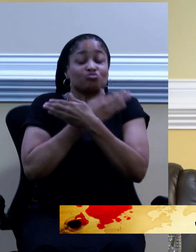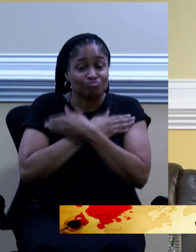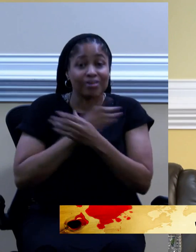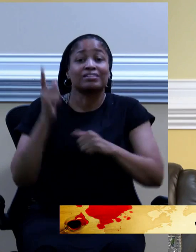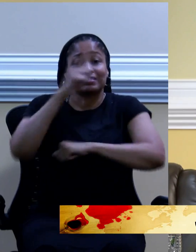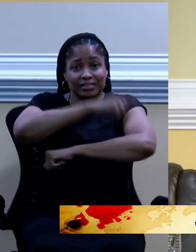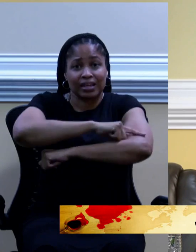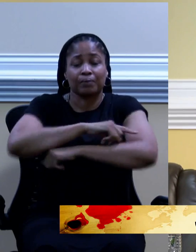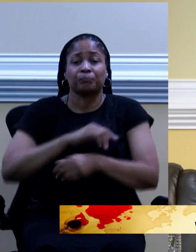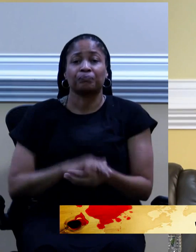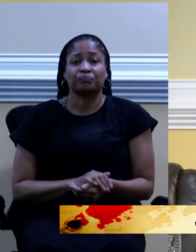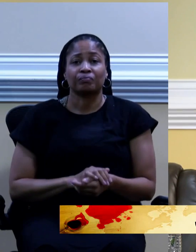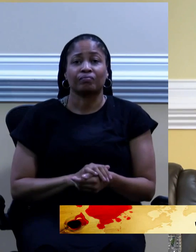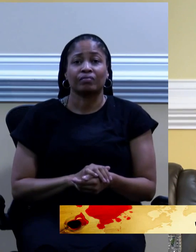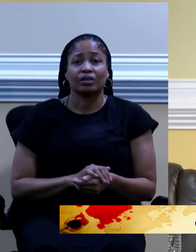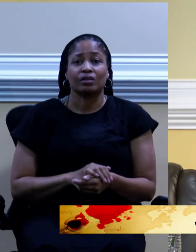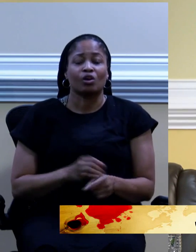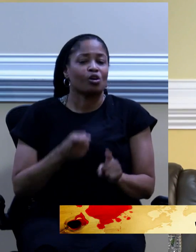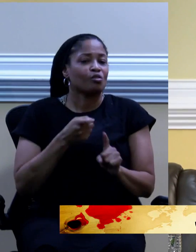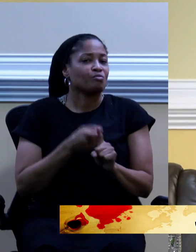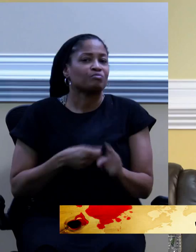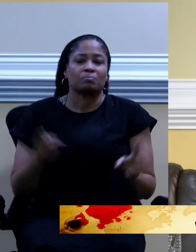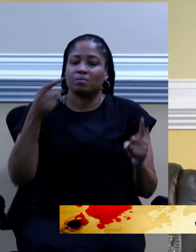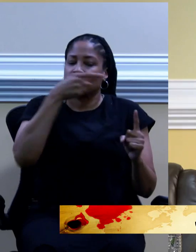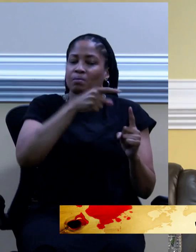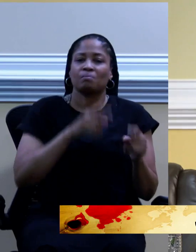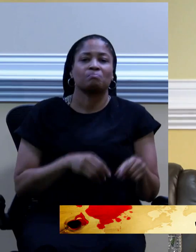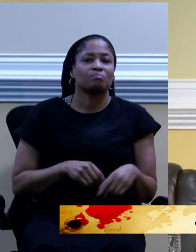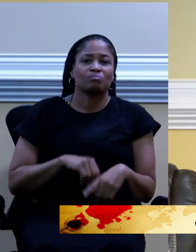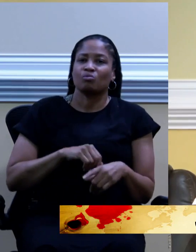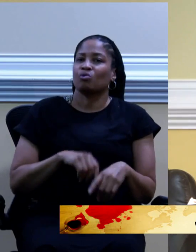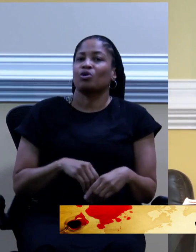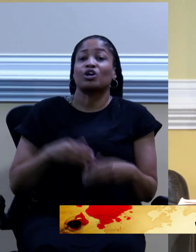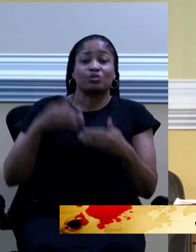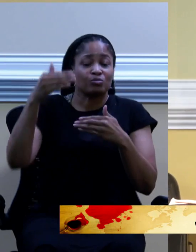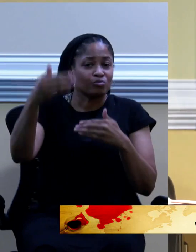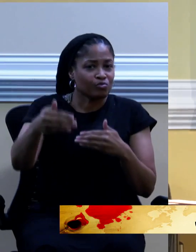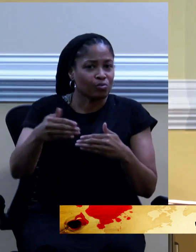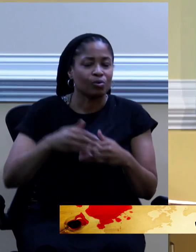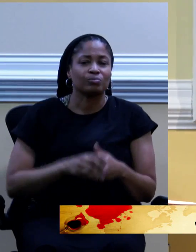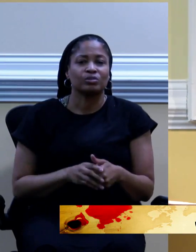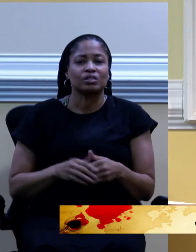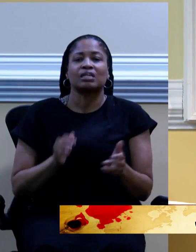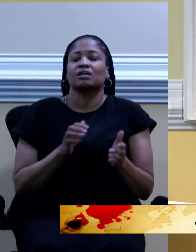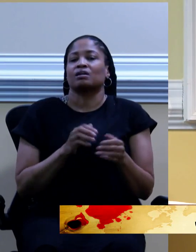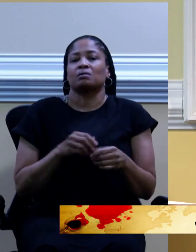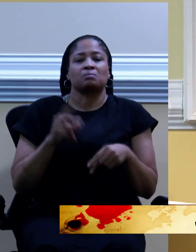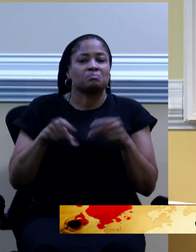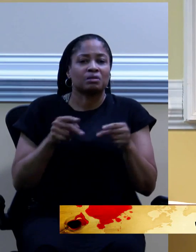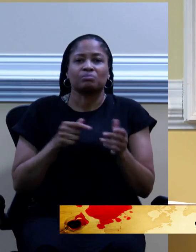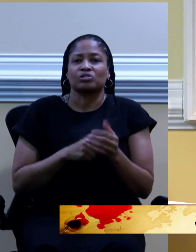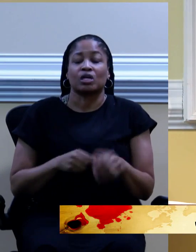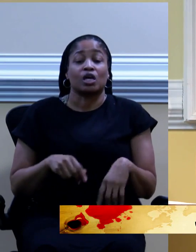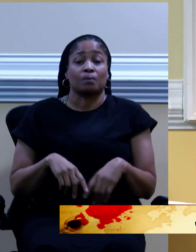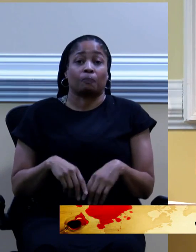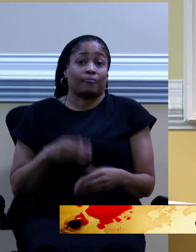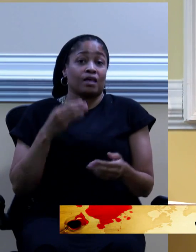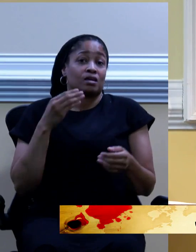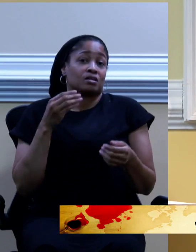see, Jesus died on Good Friday. Oh, there are reasons. I even run into a Seventh-day Adventist and said, well, one thing I